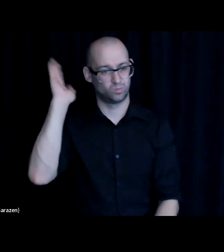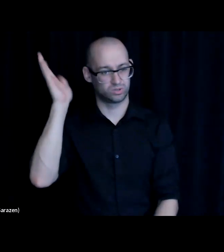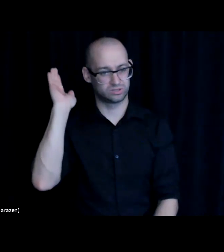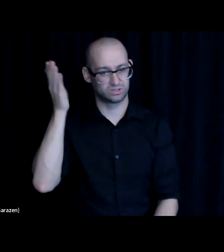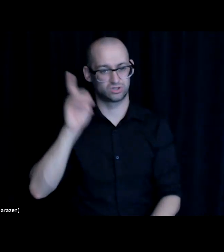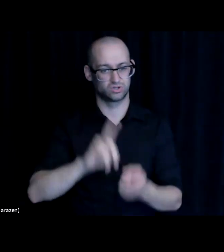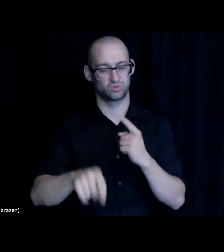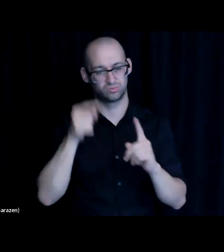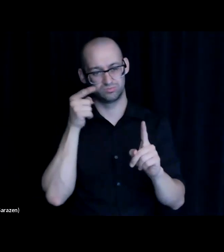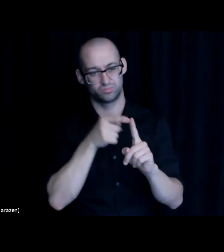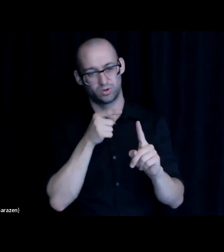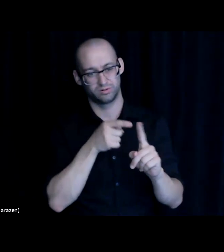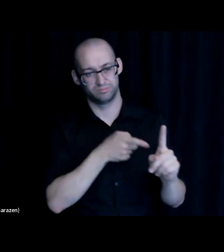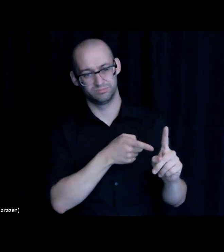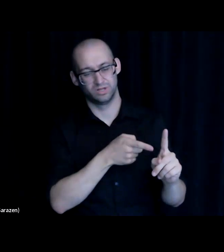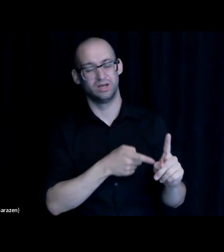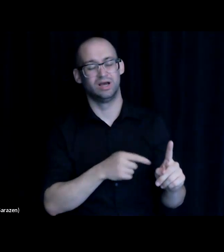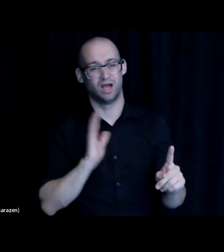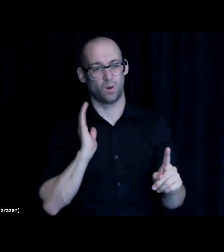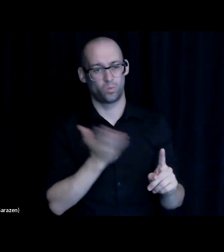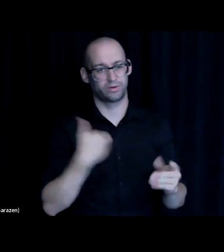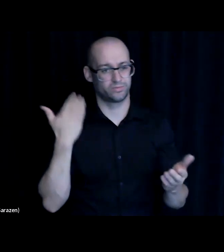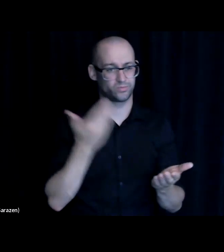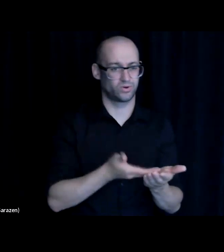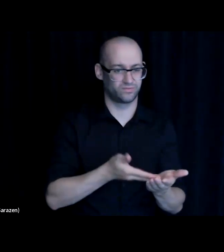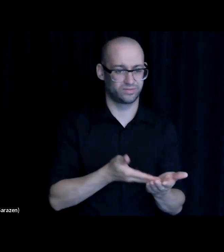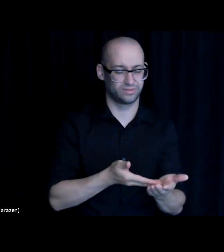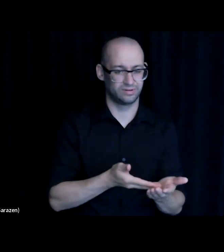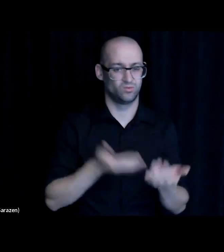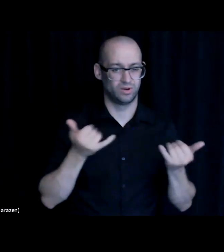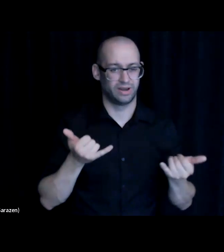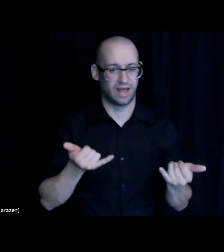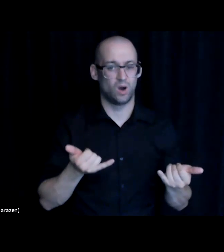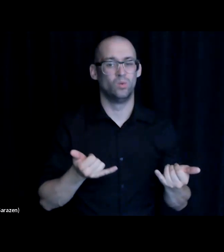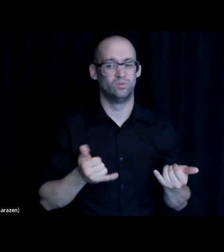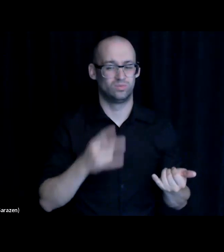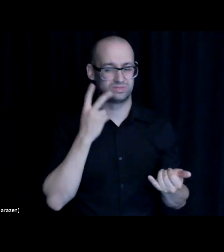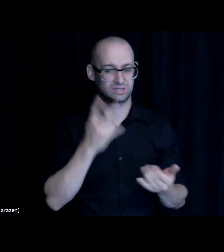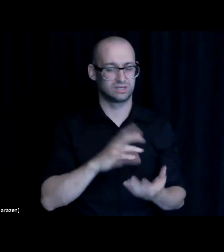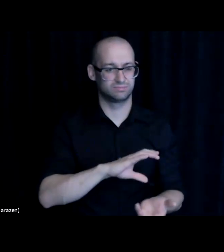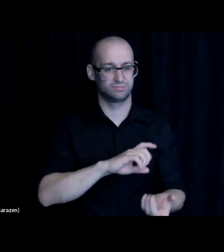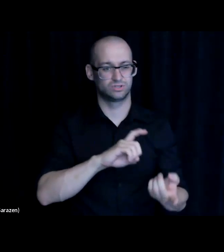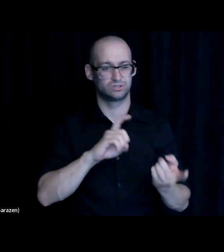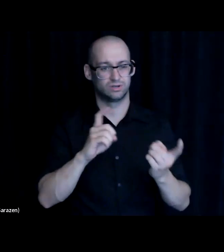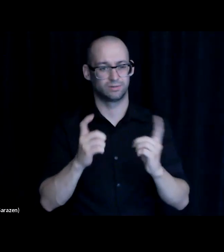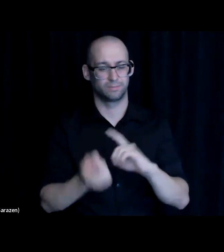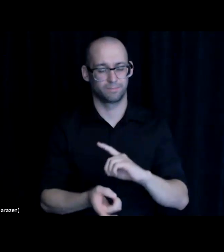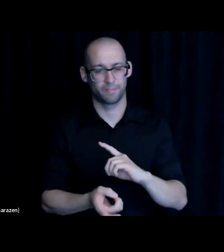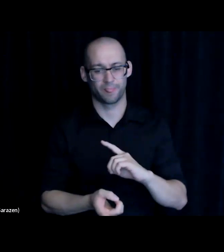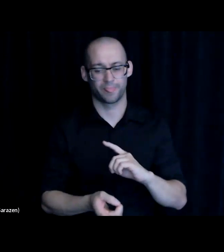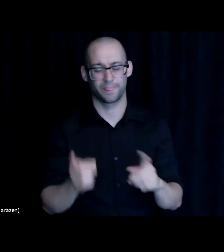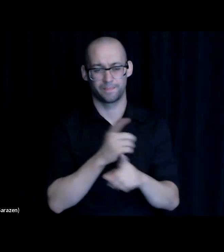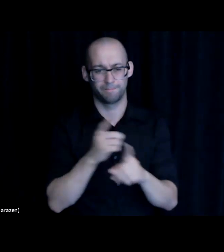kind of point out that we're at this point in the digital equity and planning process where we're seeing a convergence of the